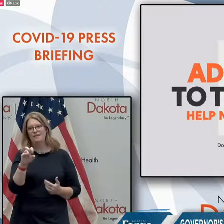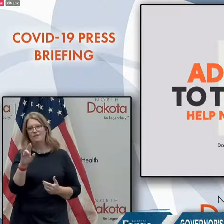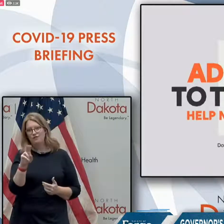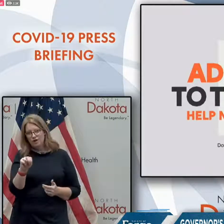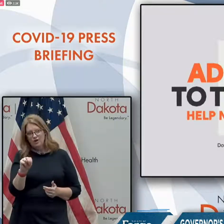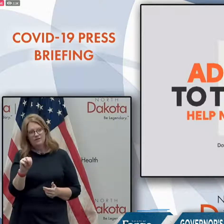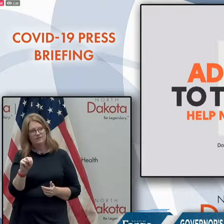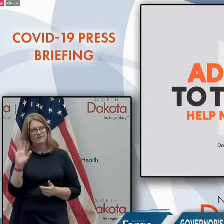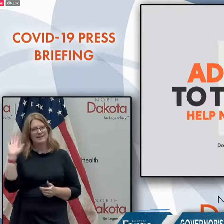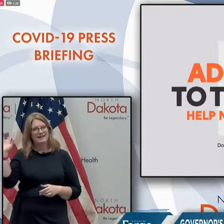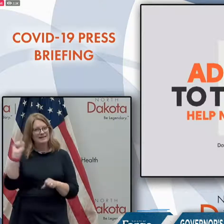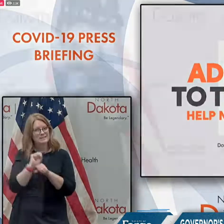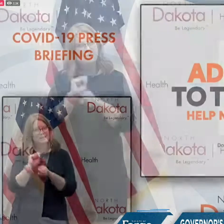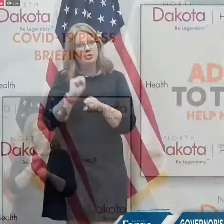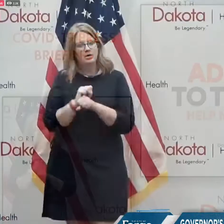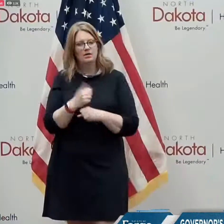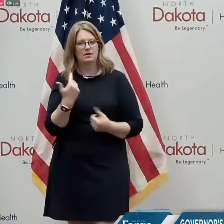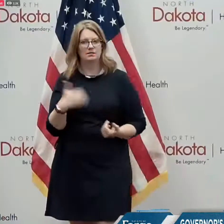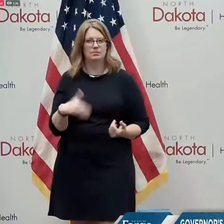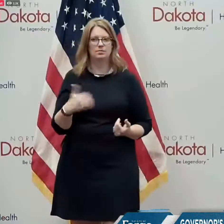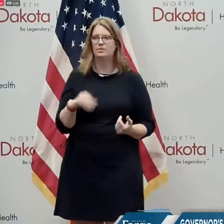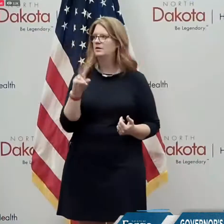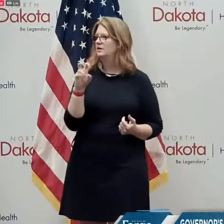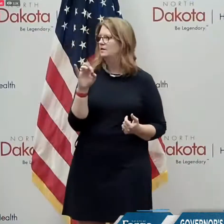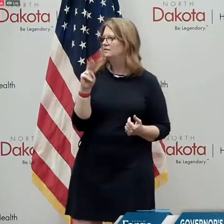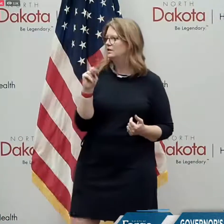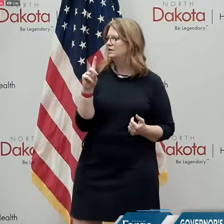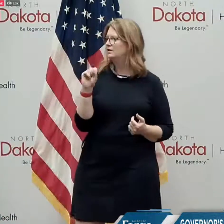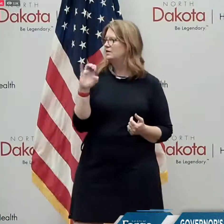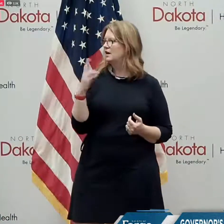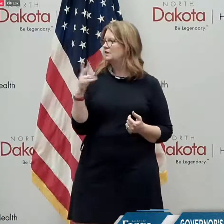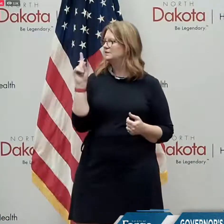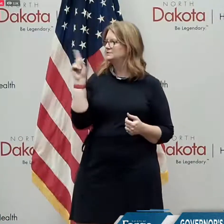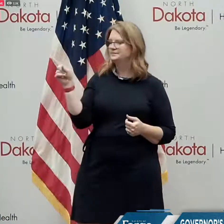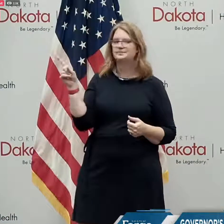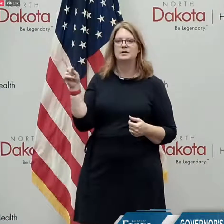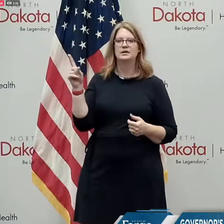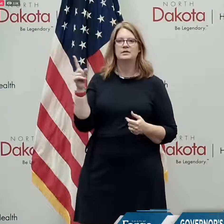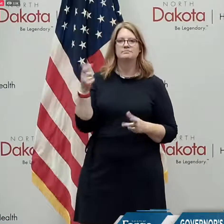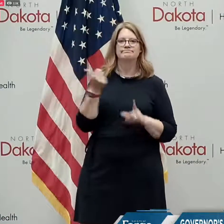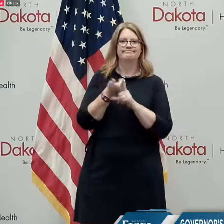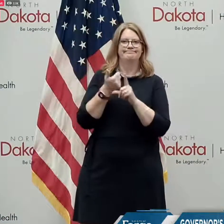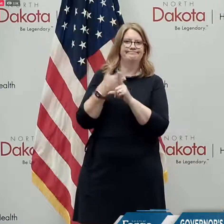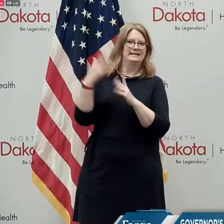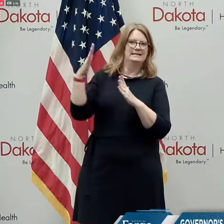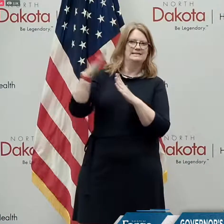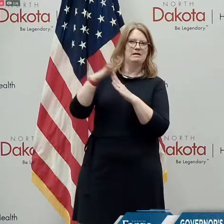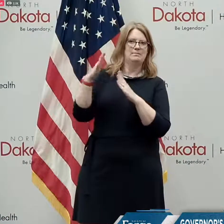As people know across the state, Vern Dosh, one of the top tech